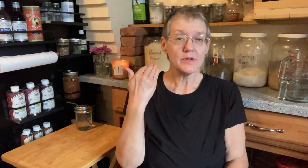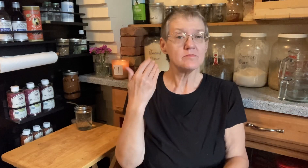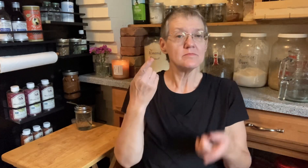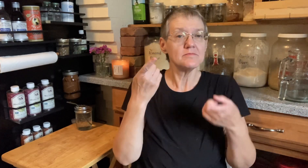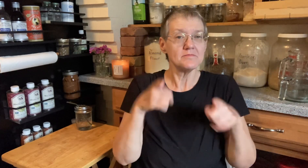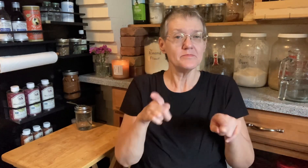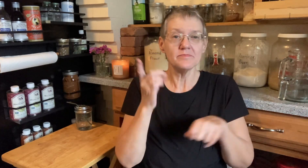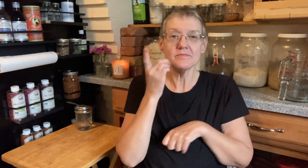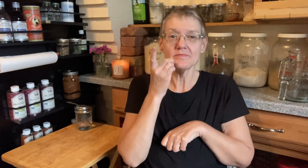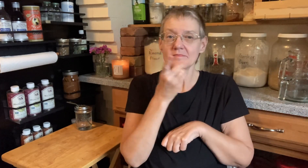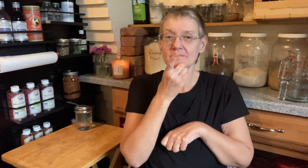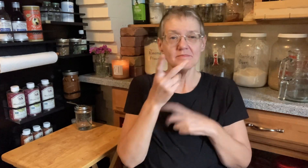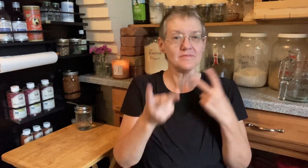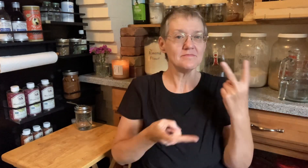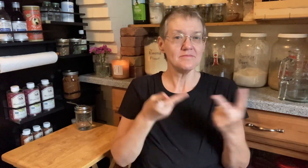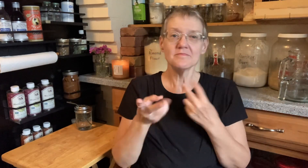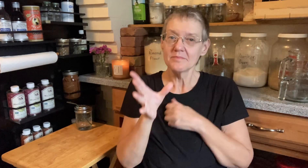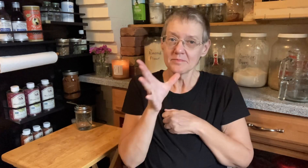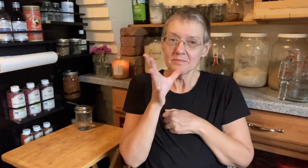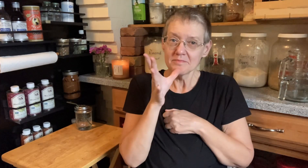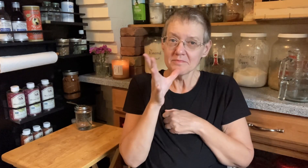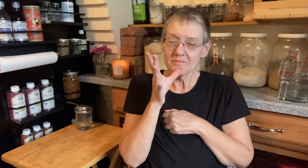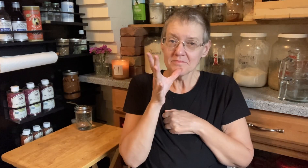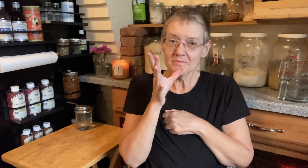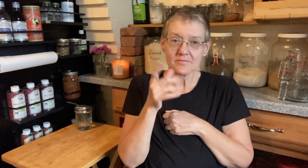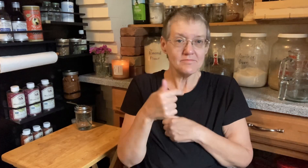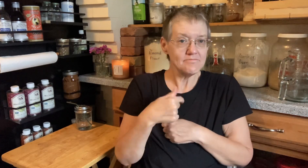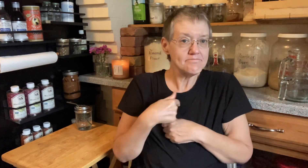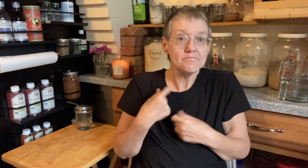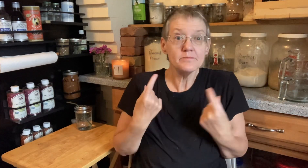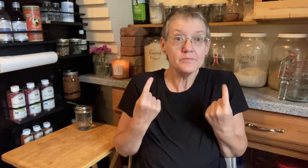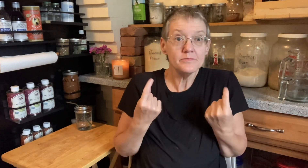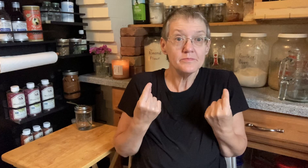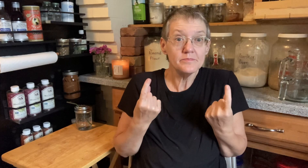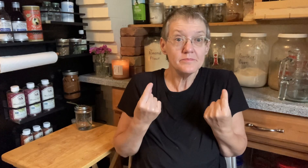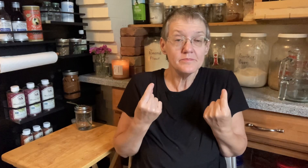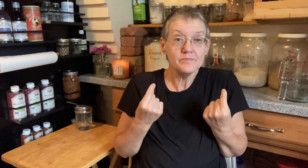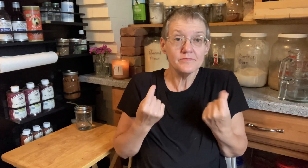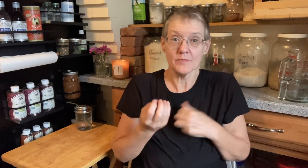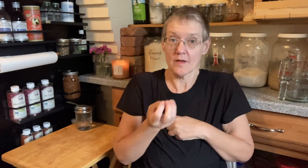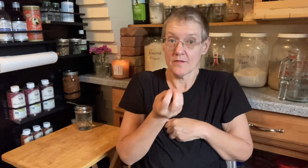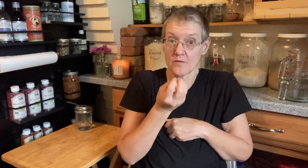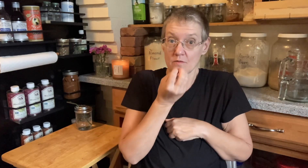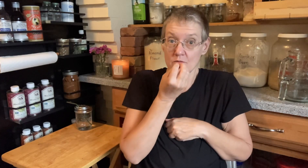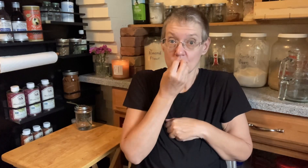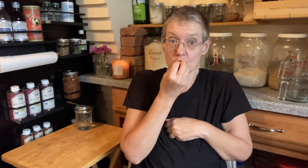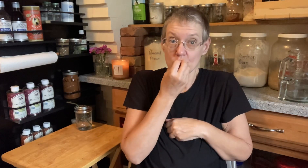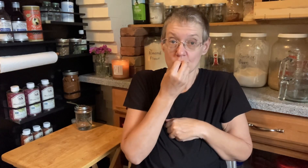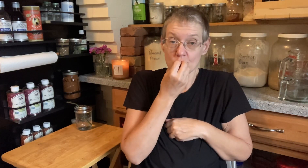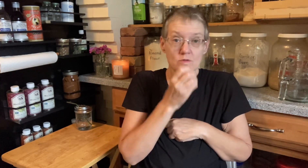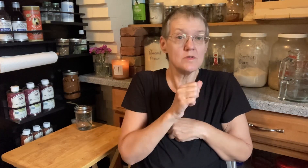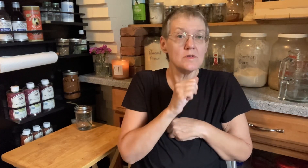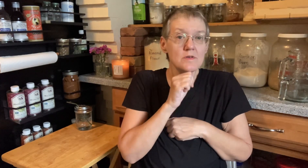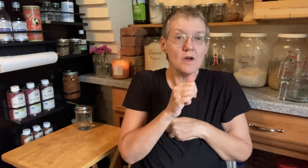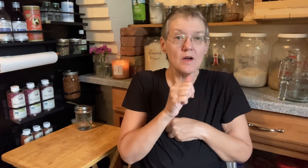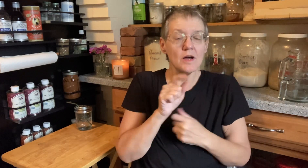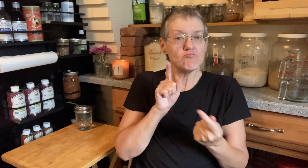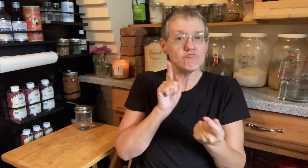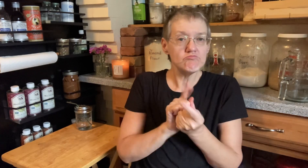At the time I got fed up, Dill just happened to be visiting his mother. So I went through the house and all of the